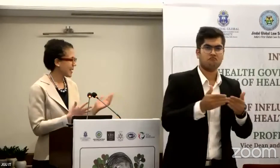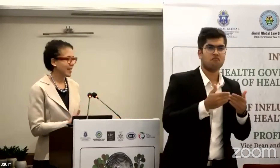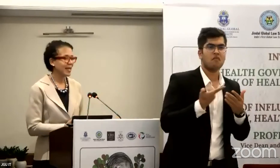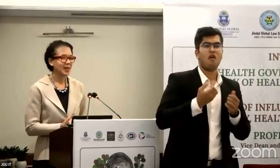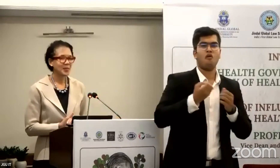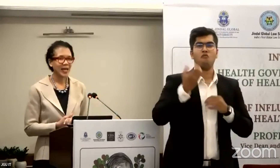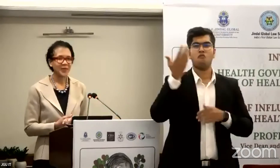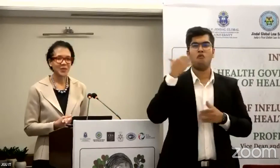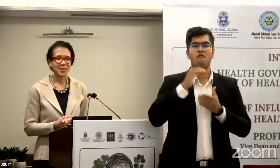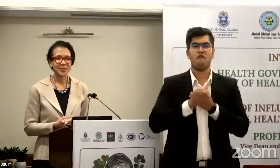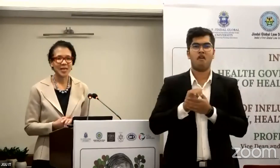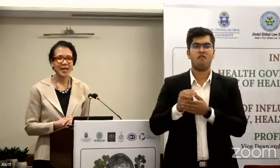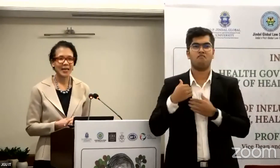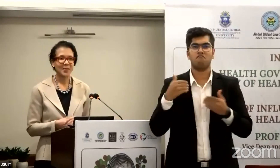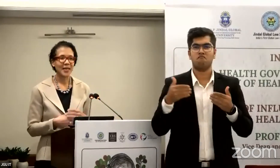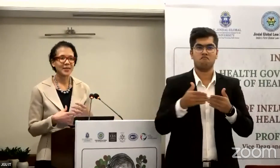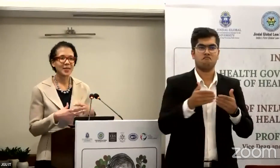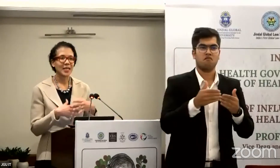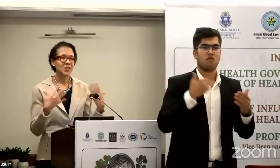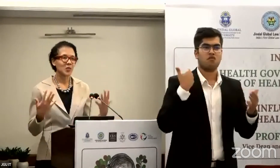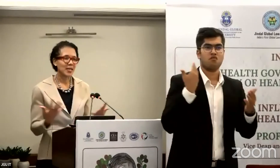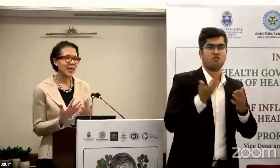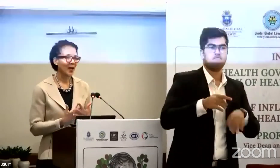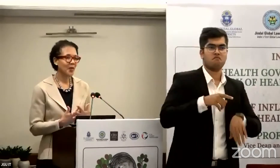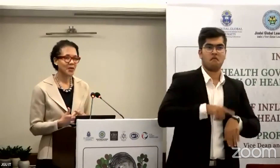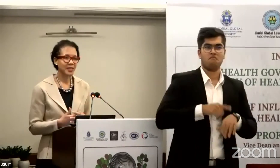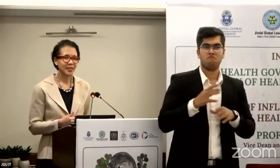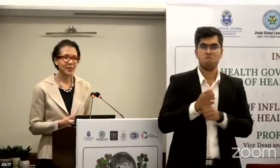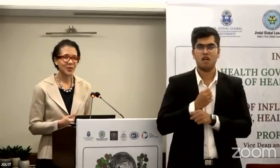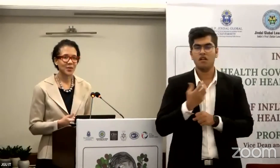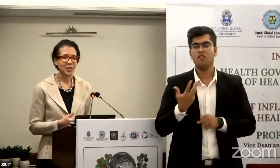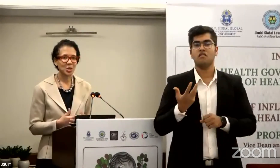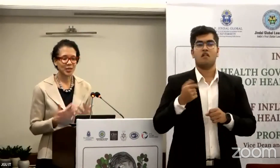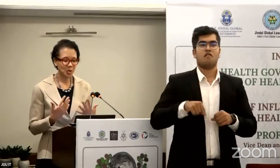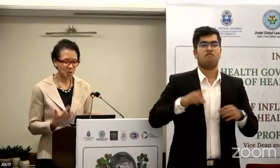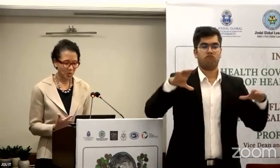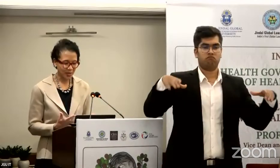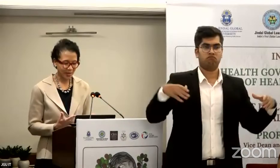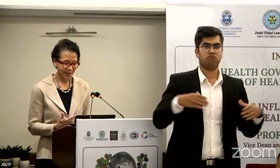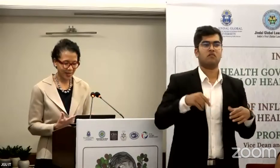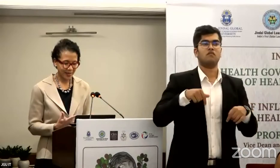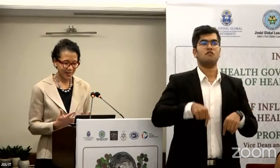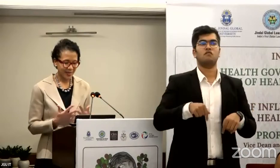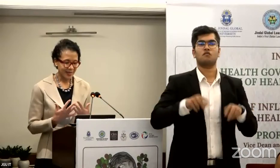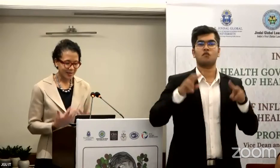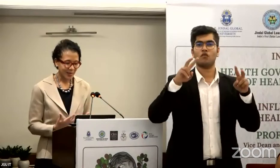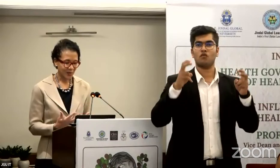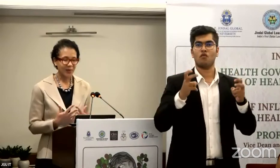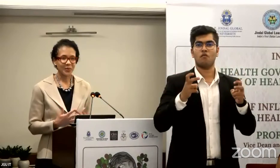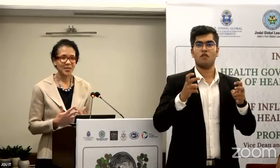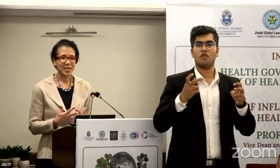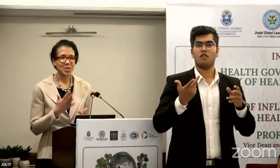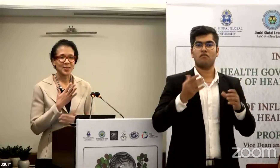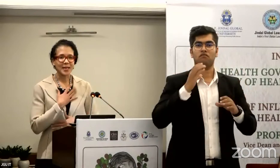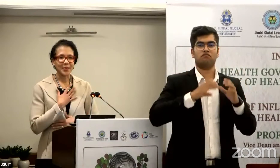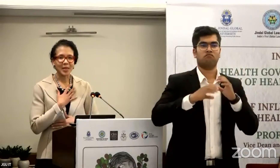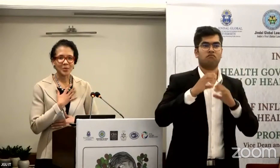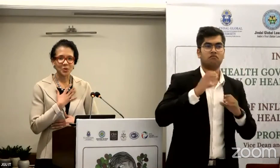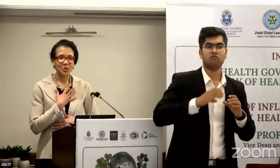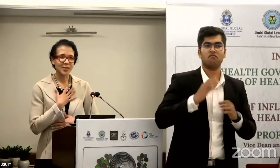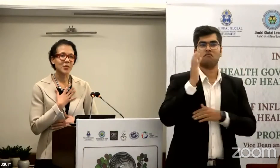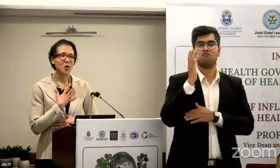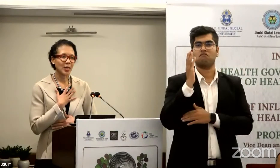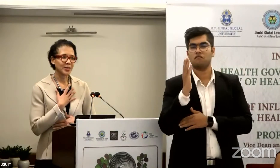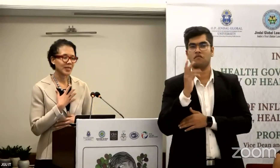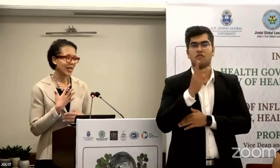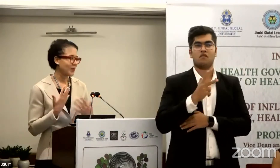friends after some time, and to be gathered here for such an extraordinary set of conversations. I'm